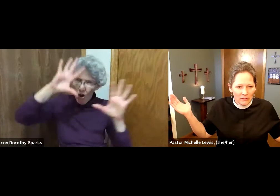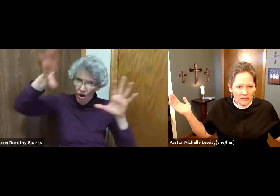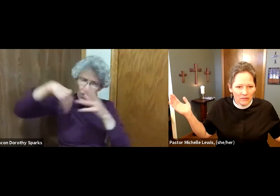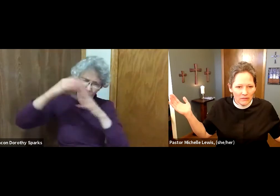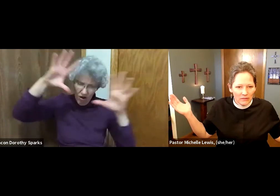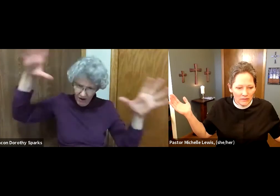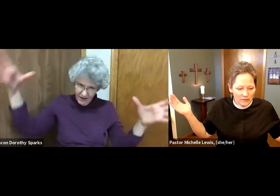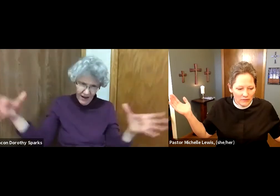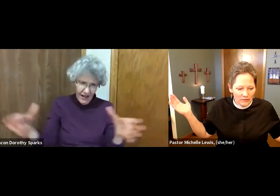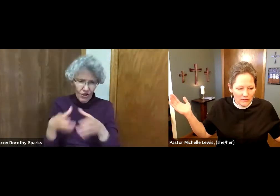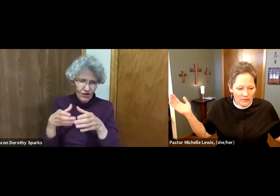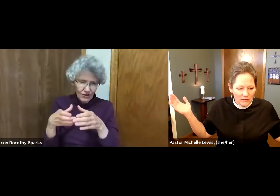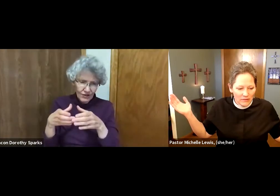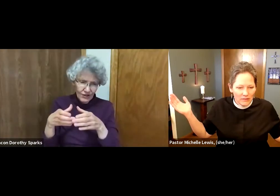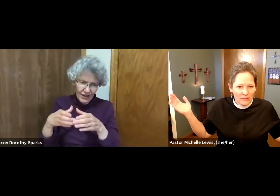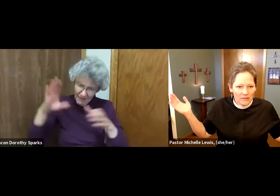heaven.